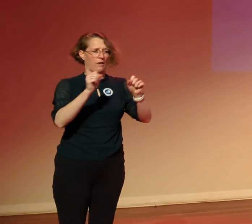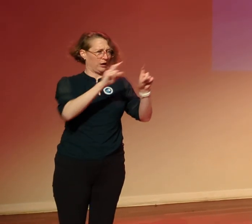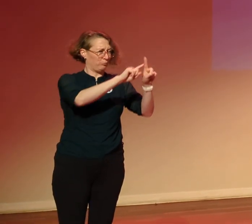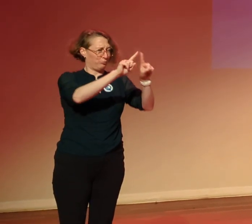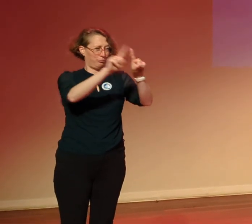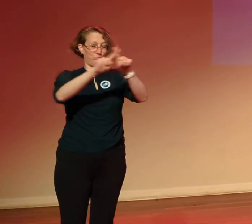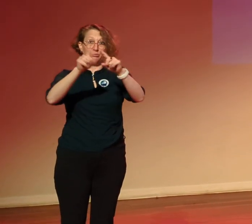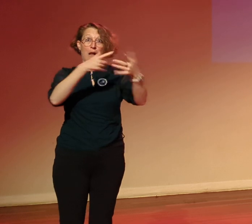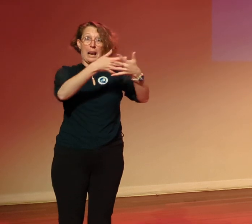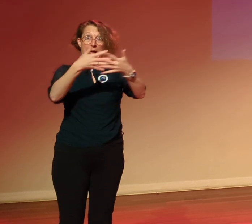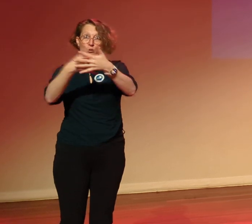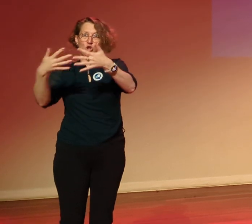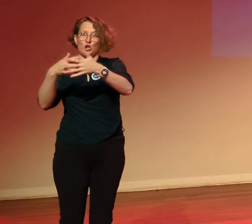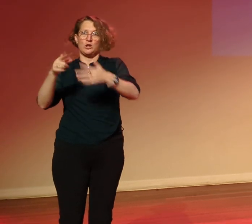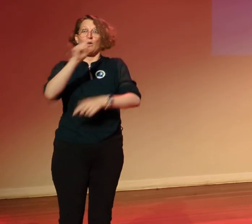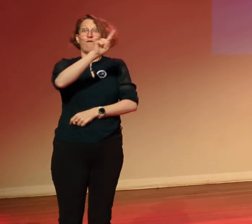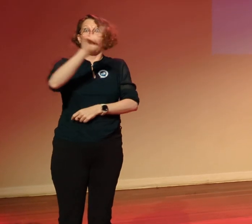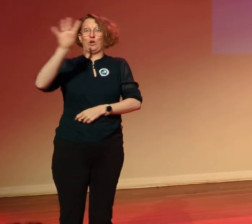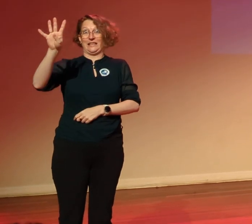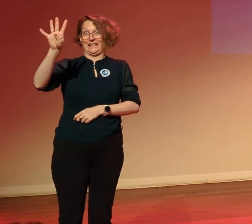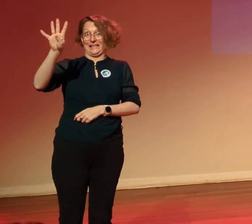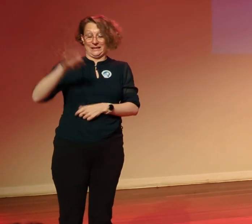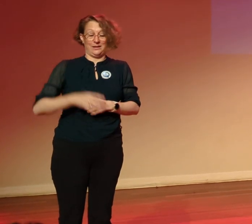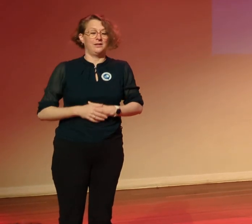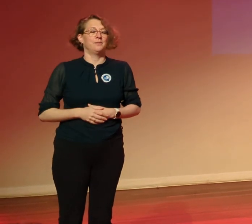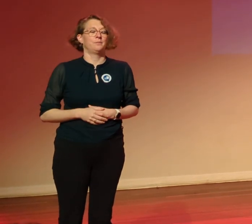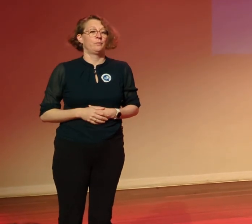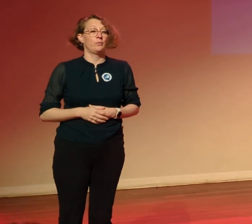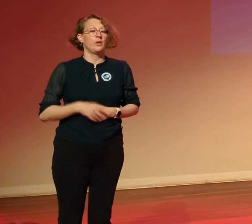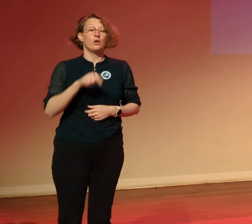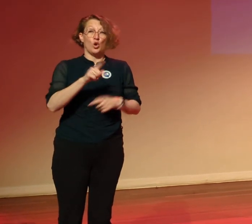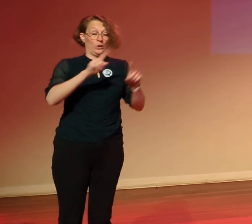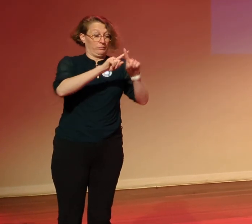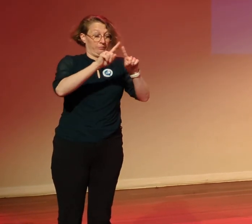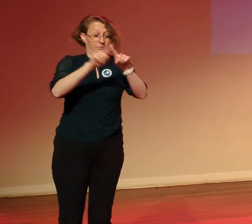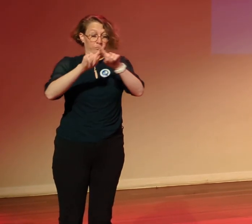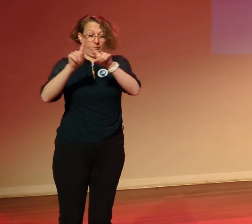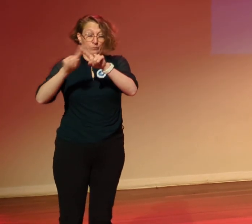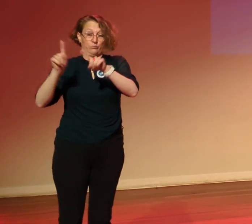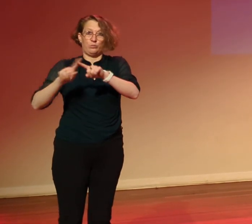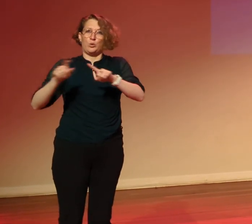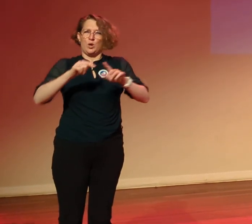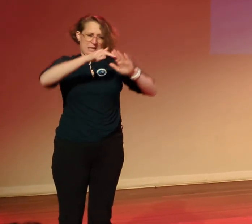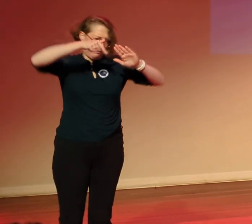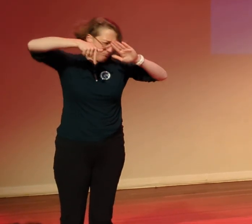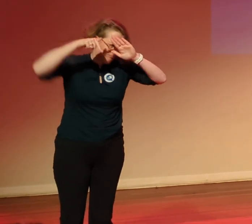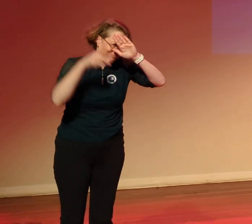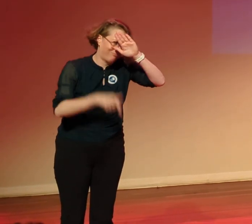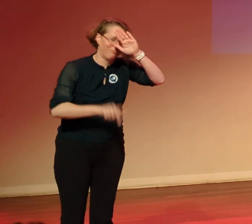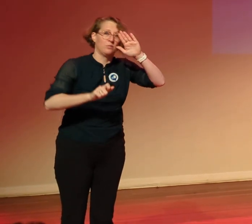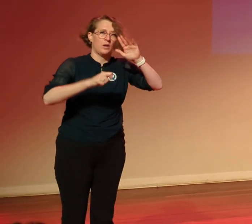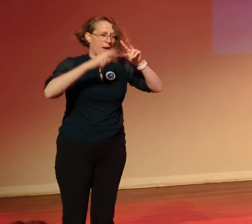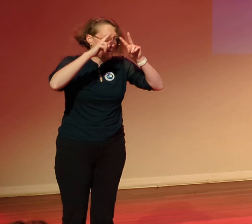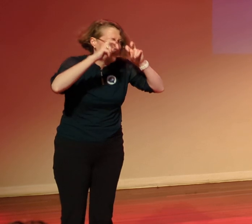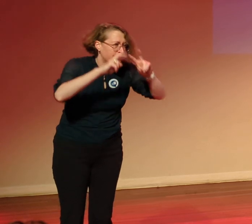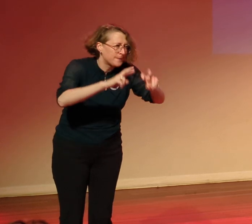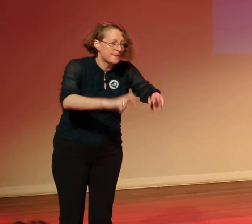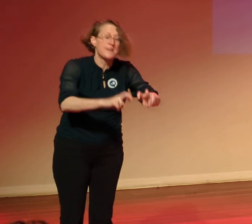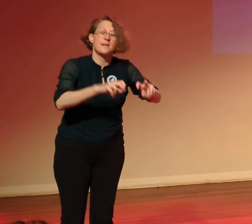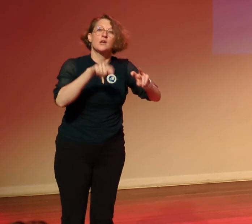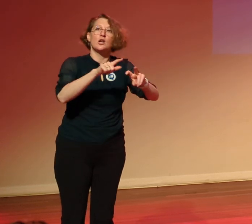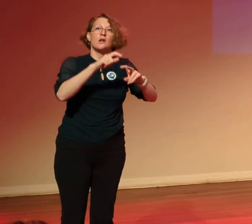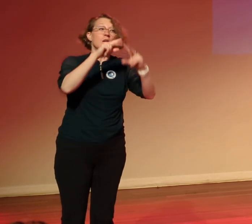languages. So we have all of this data, and we have some very advanced tools for analyzing the speech